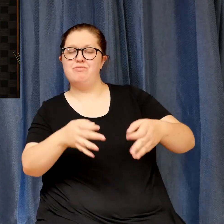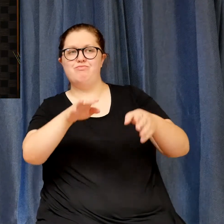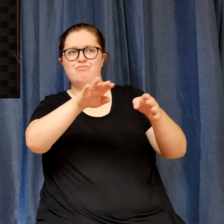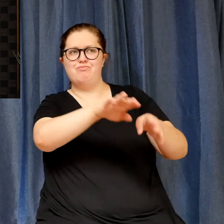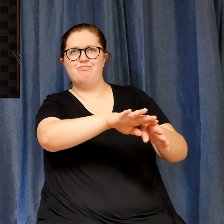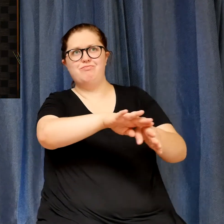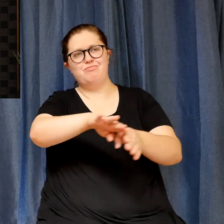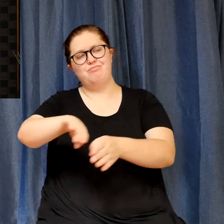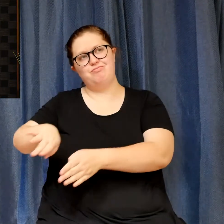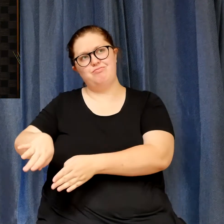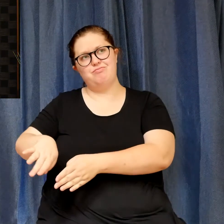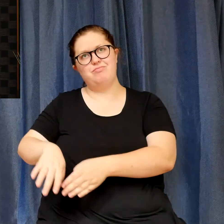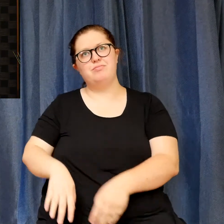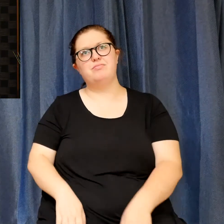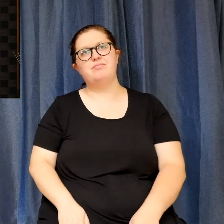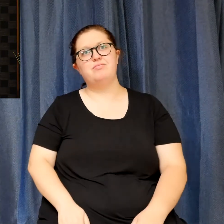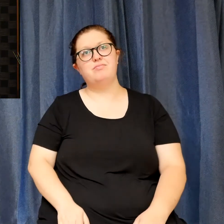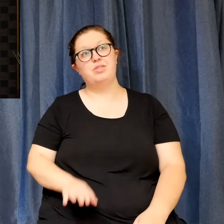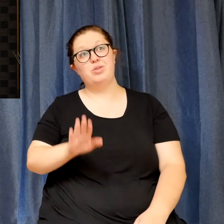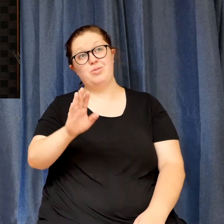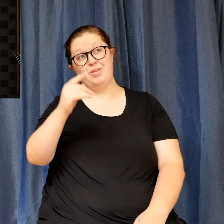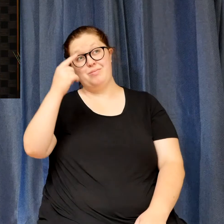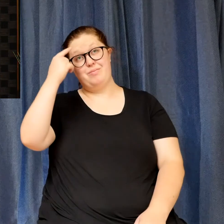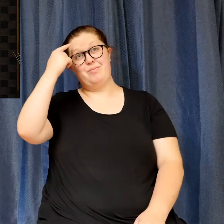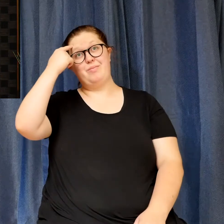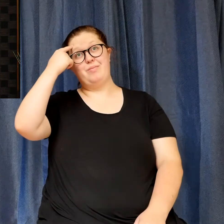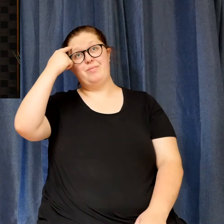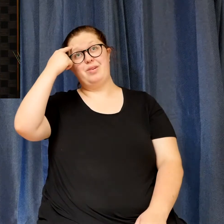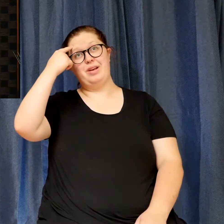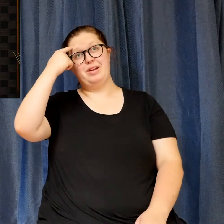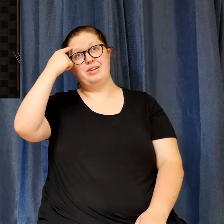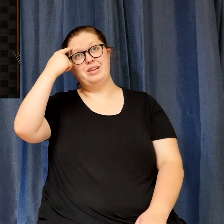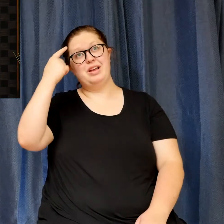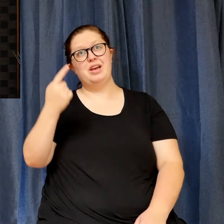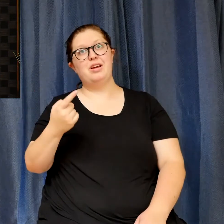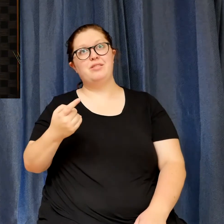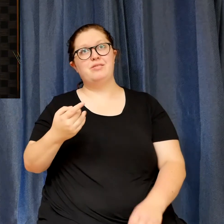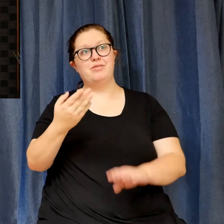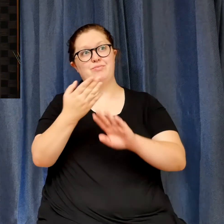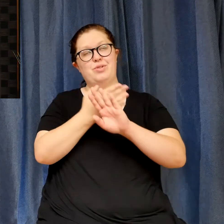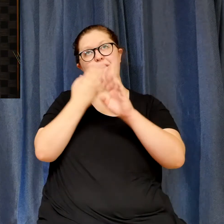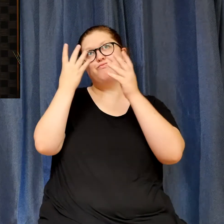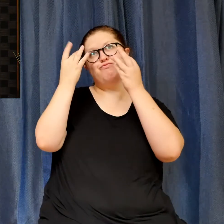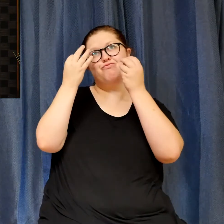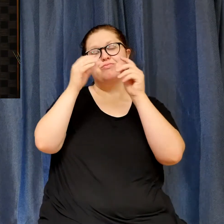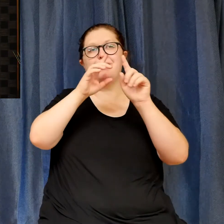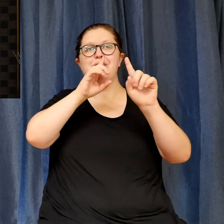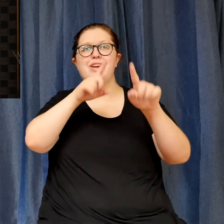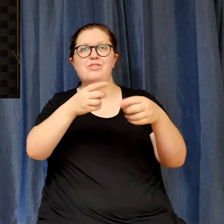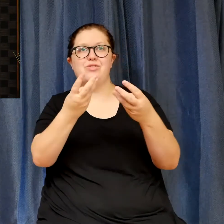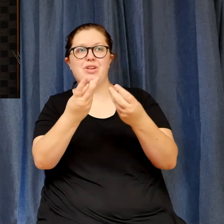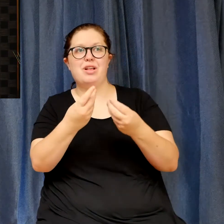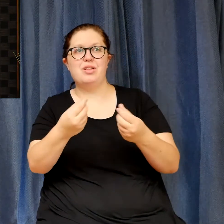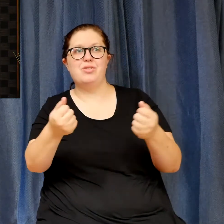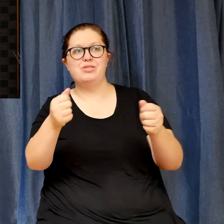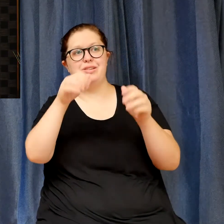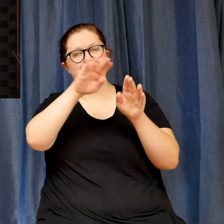an opening to empty one's mind of preconceived answers and